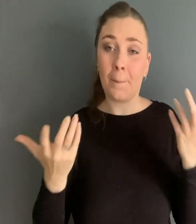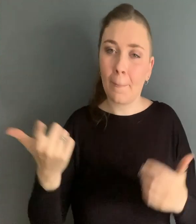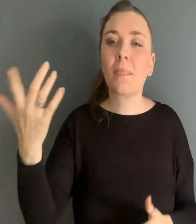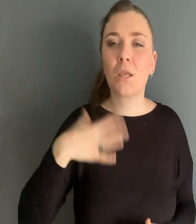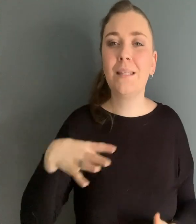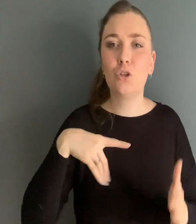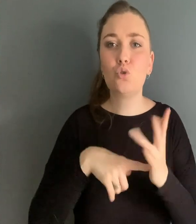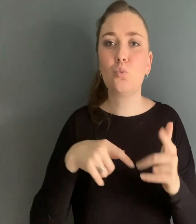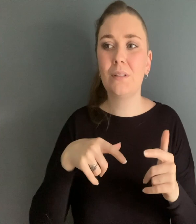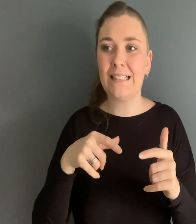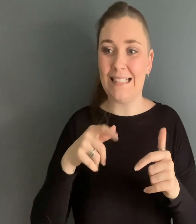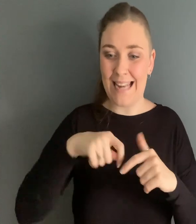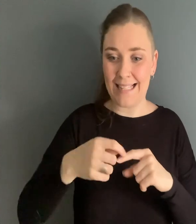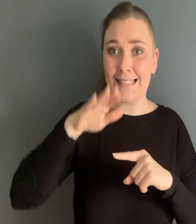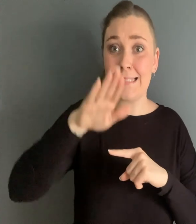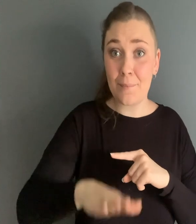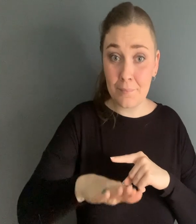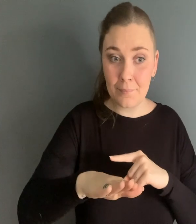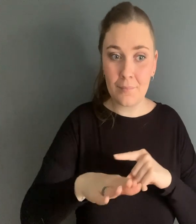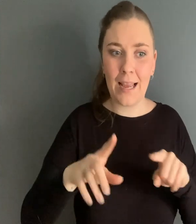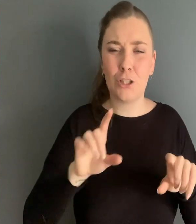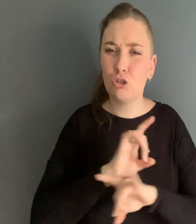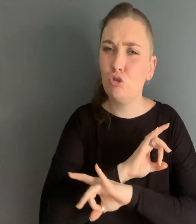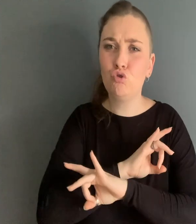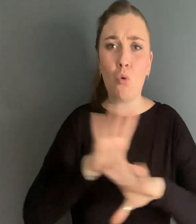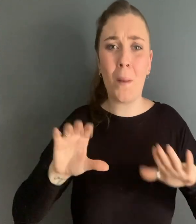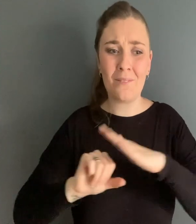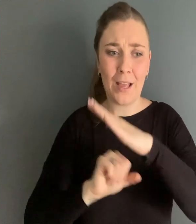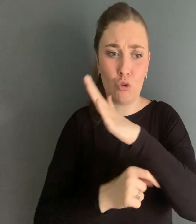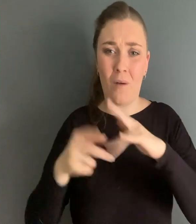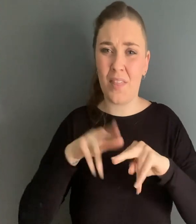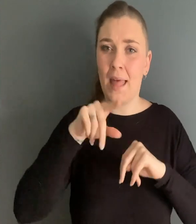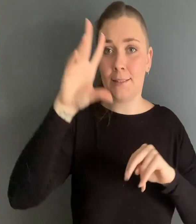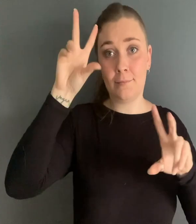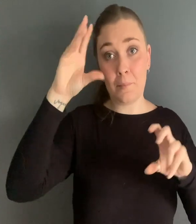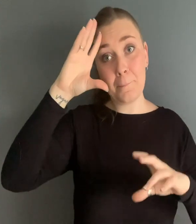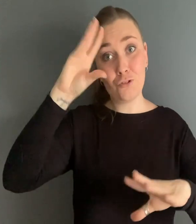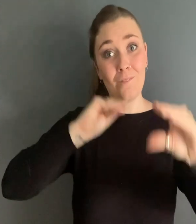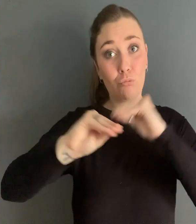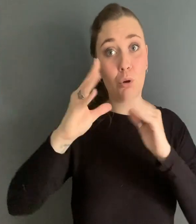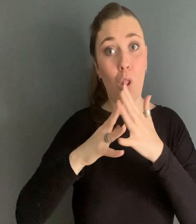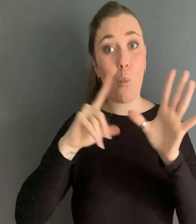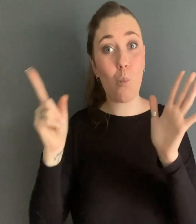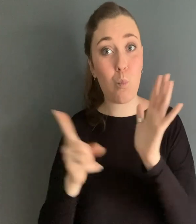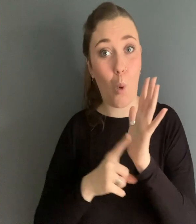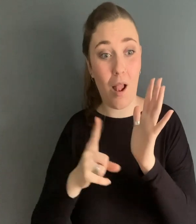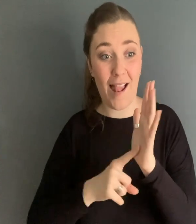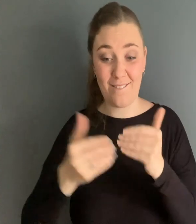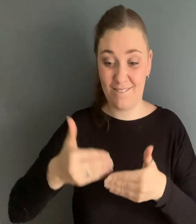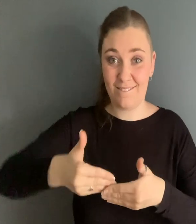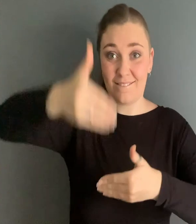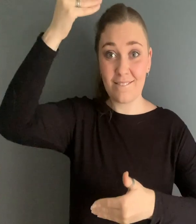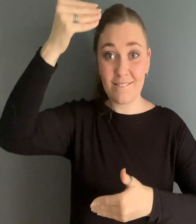we need to take the next step and destroy the foundations of that metaphorical wall that stands between